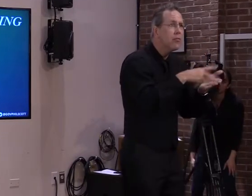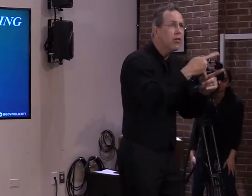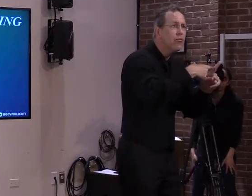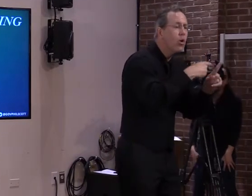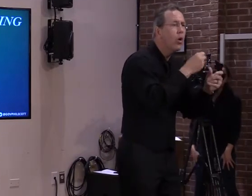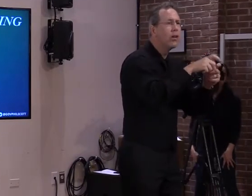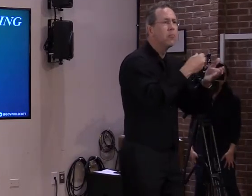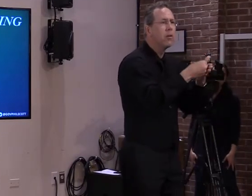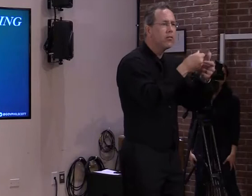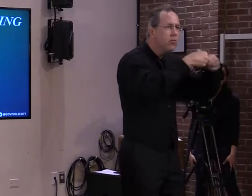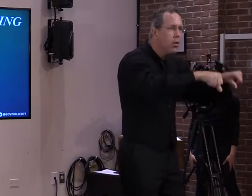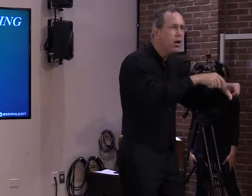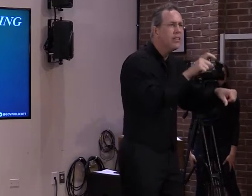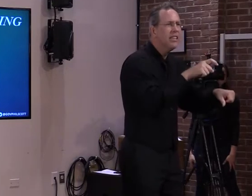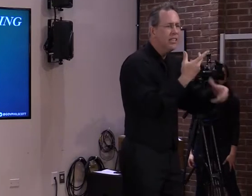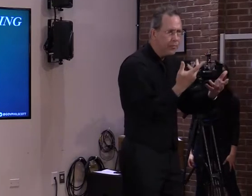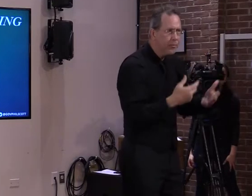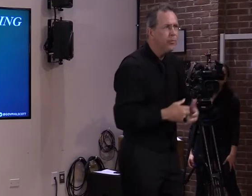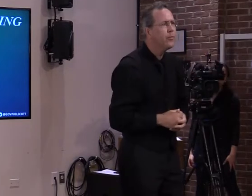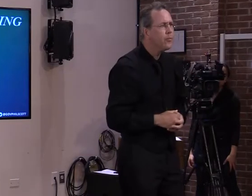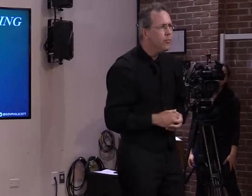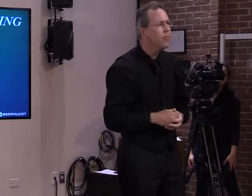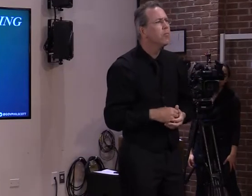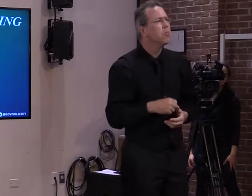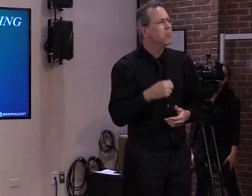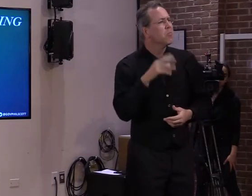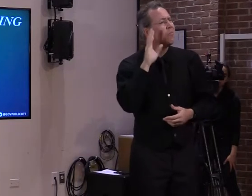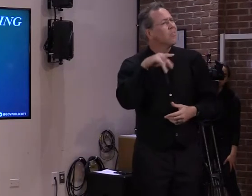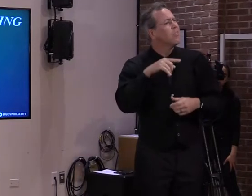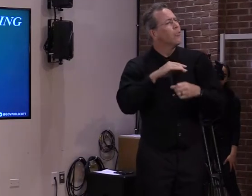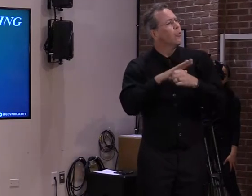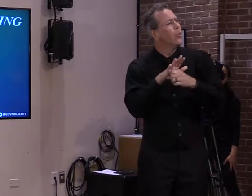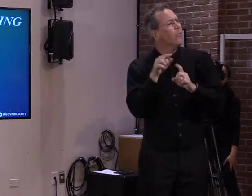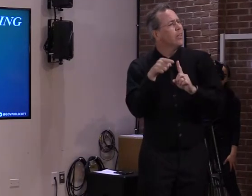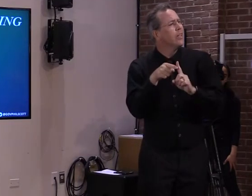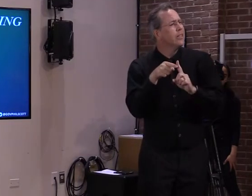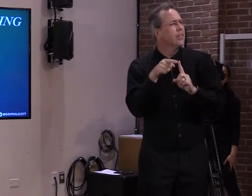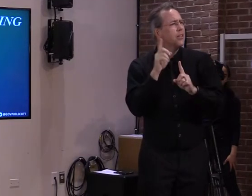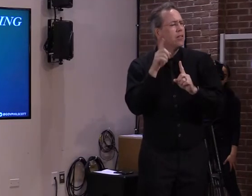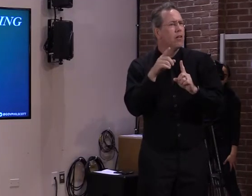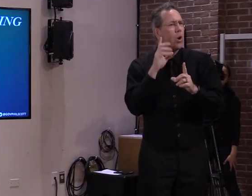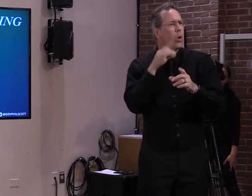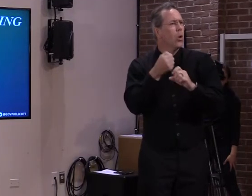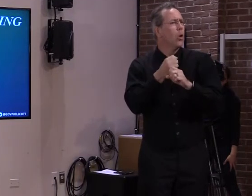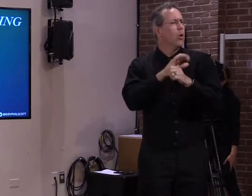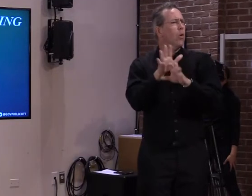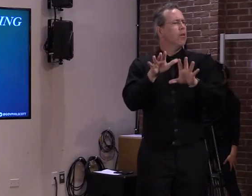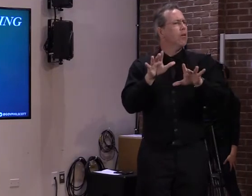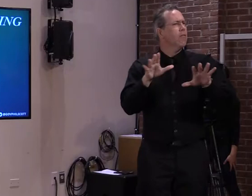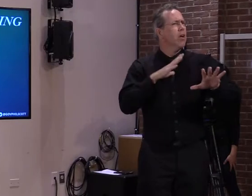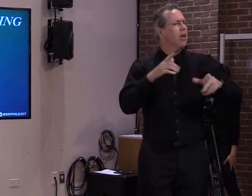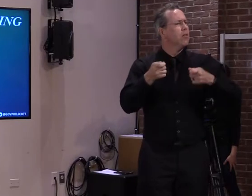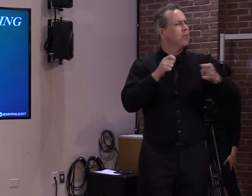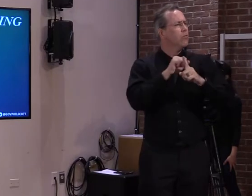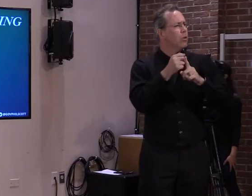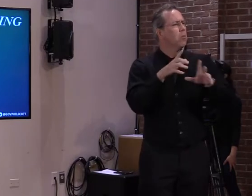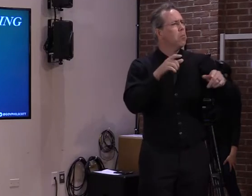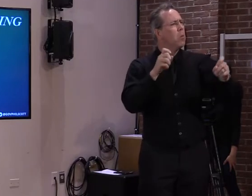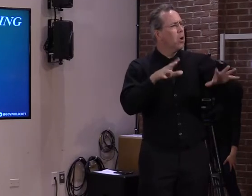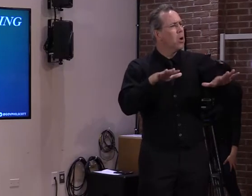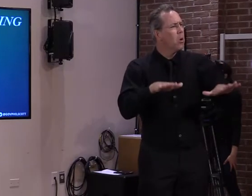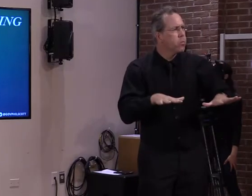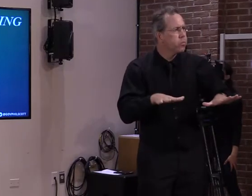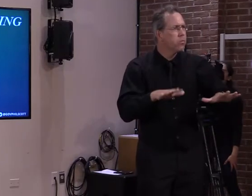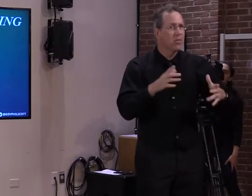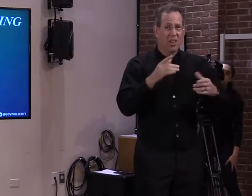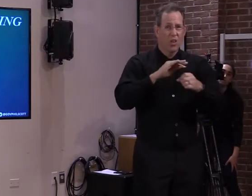motel capacity would shrink considerably when the end of the public health emergency emerged, and we're